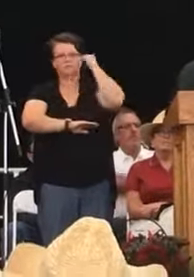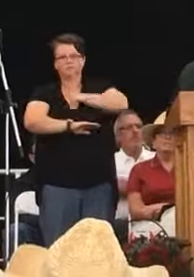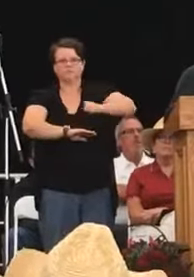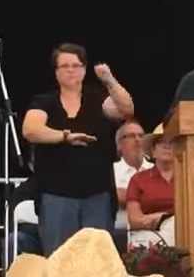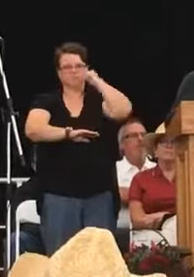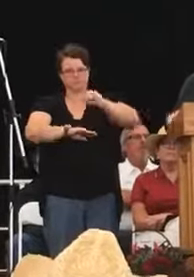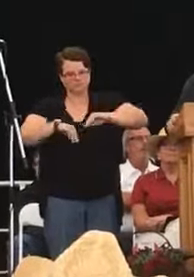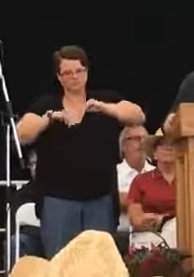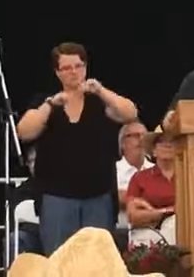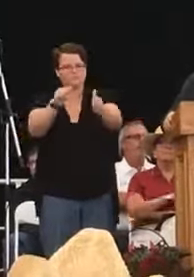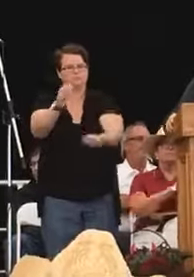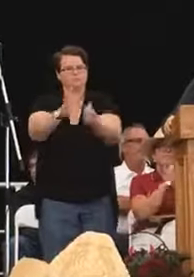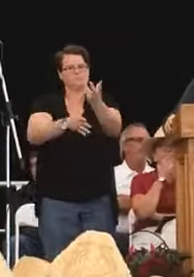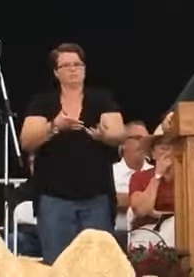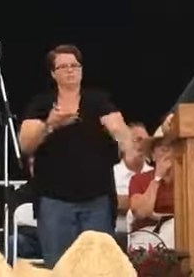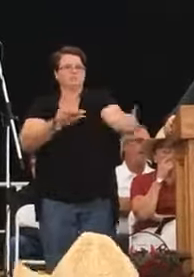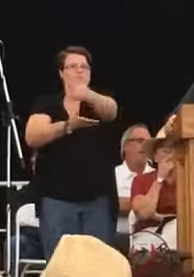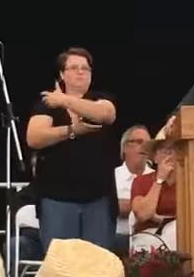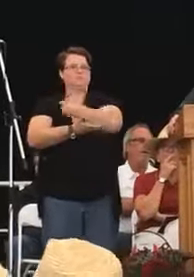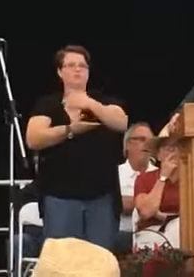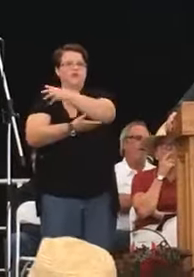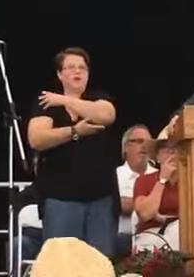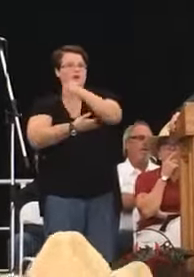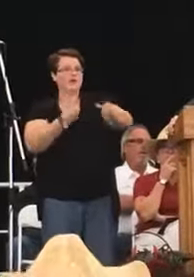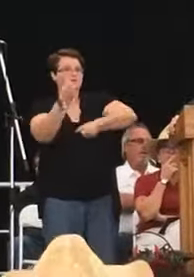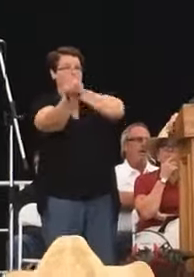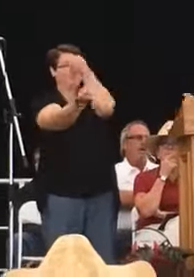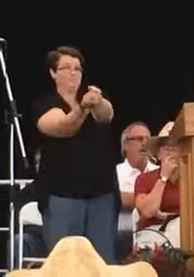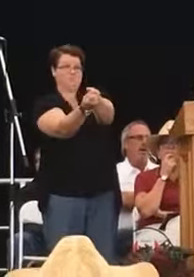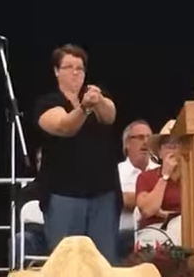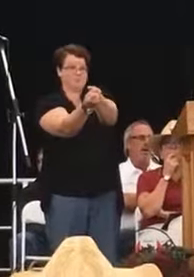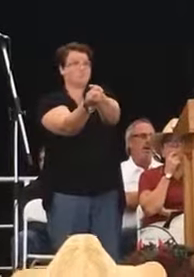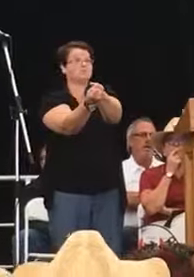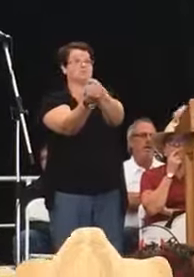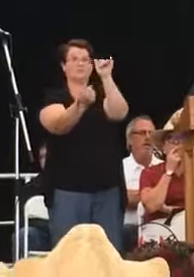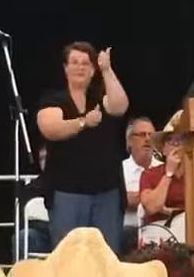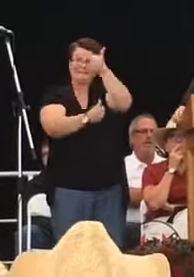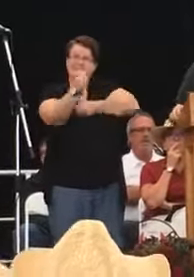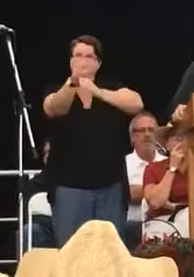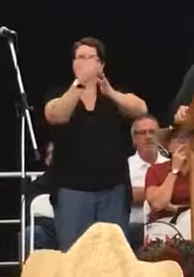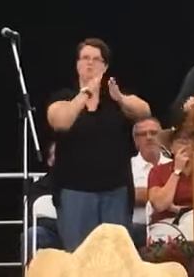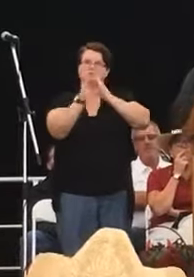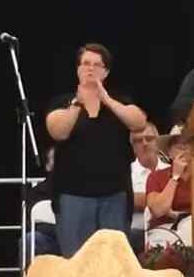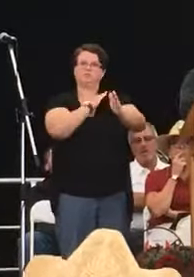the prosperity in communities all across this province. And